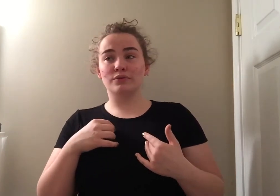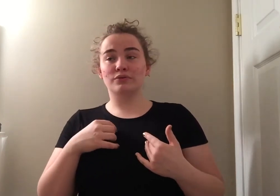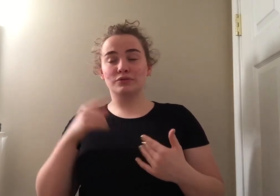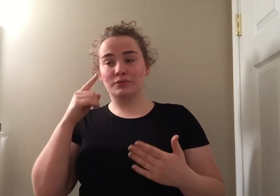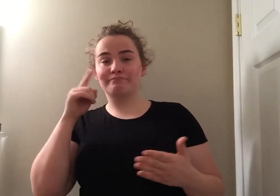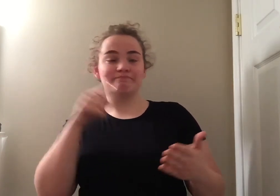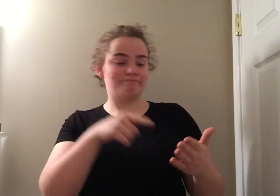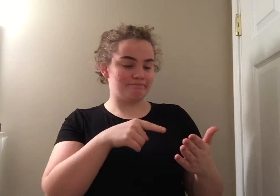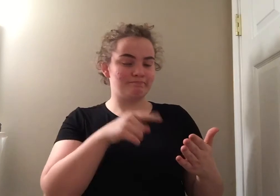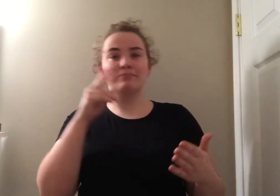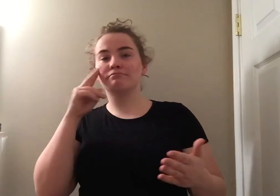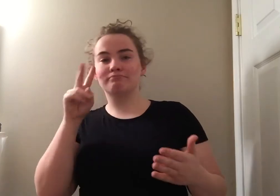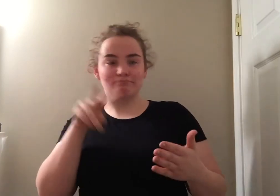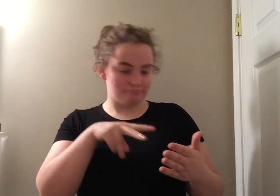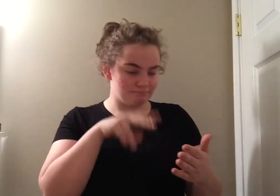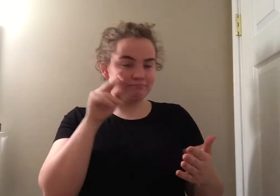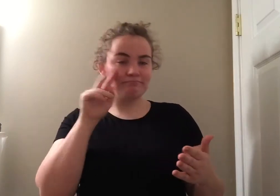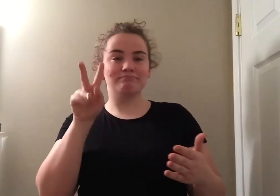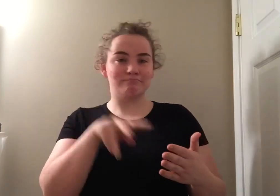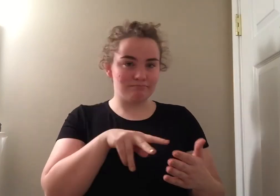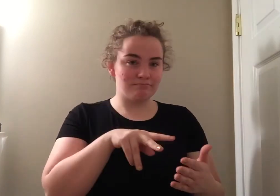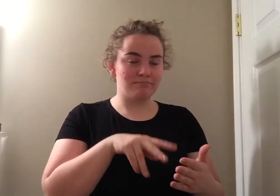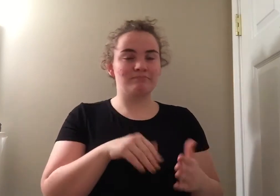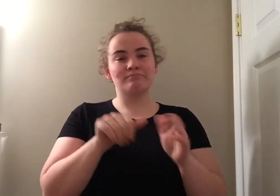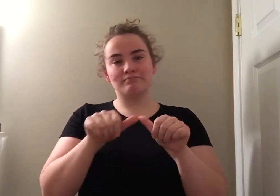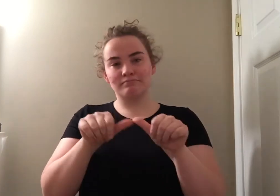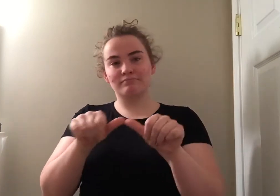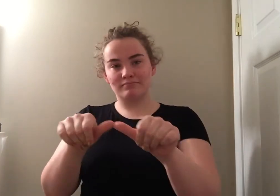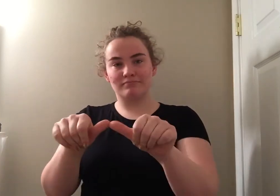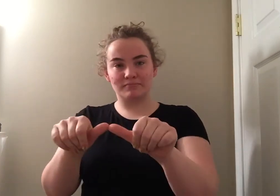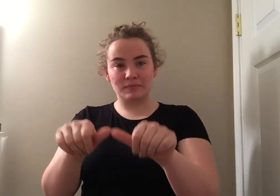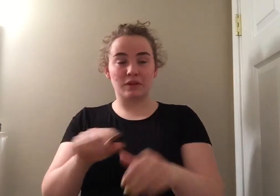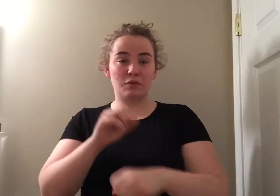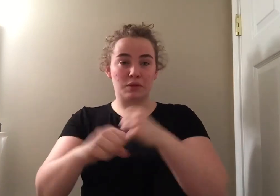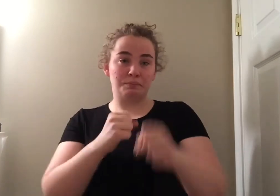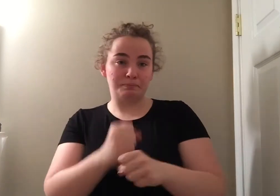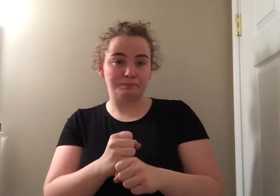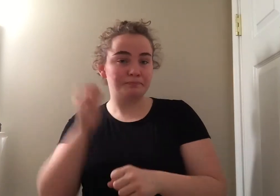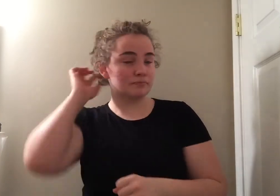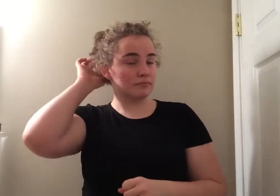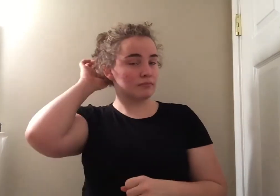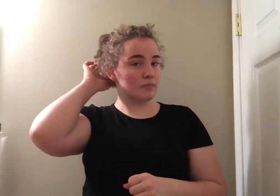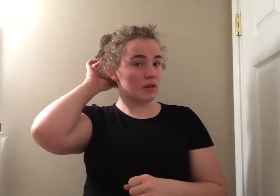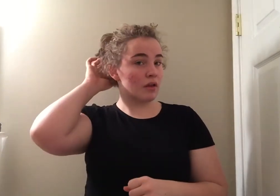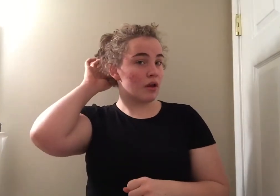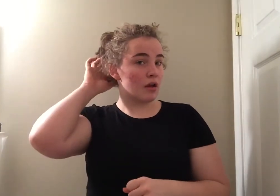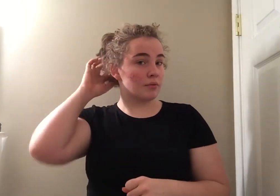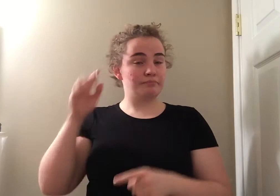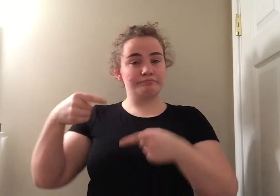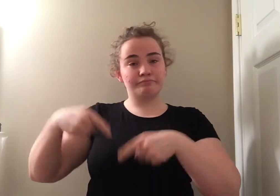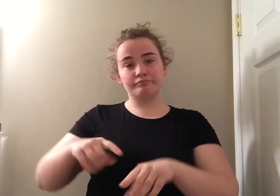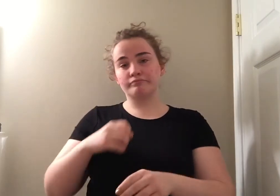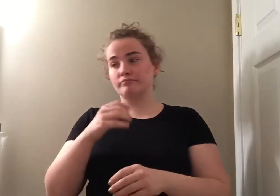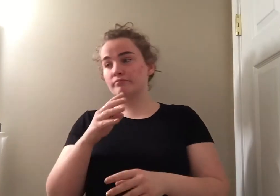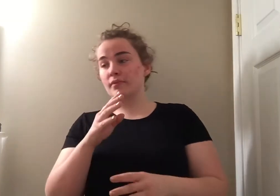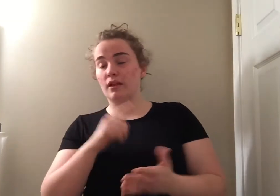in depth about a character. Okay? So you have your own. So while we talk, I want you to be looking at this, and while I read, I want you to look at this and try